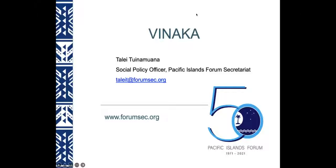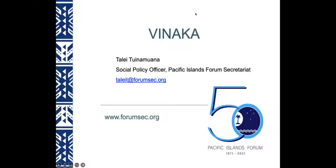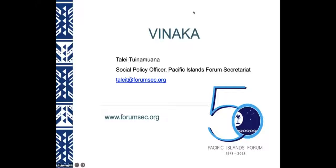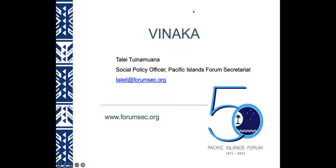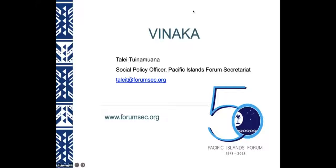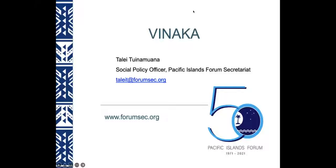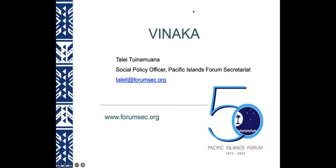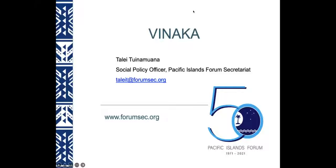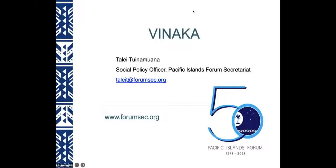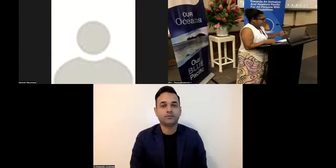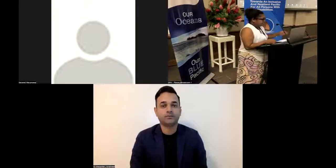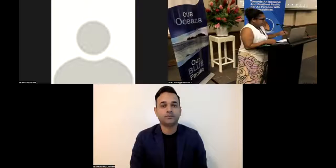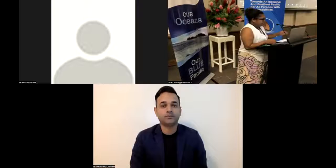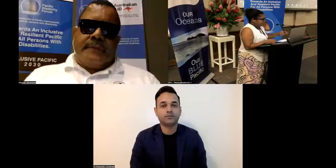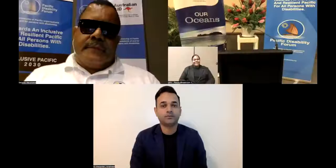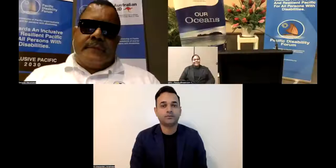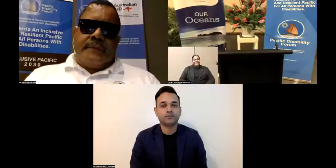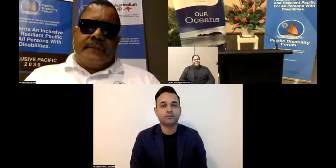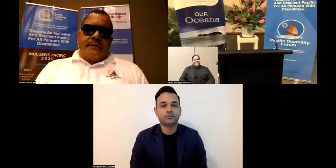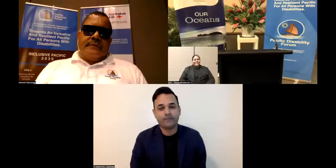Thank you very much, Tali.